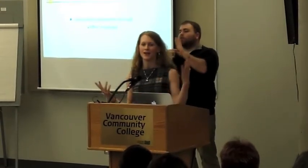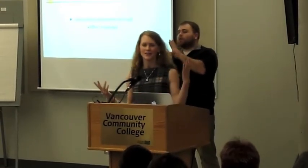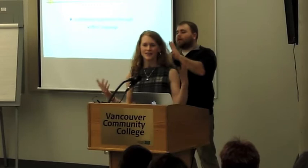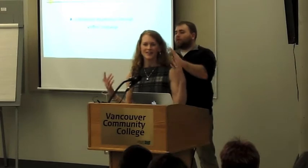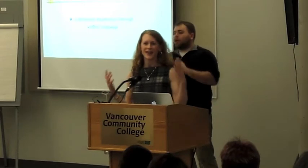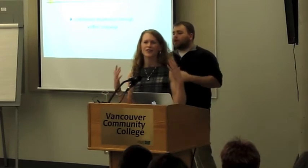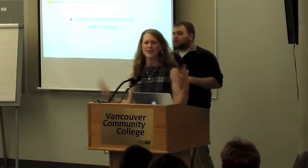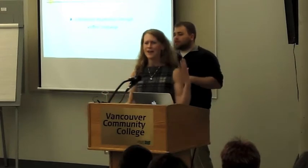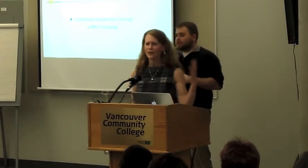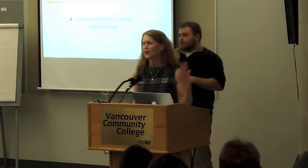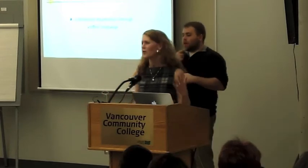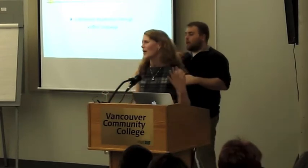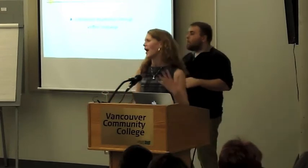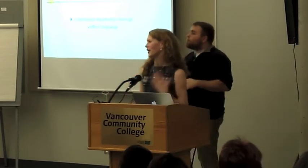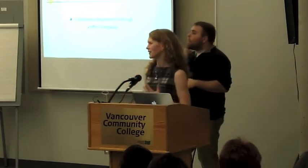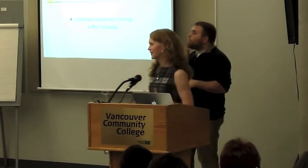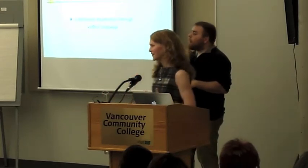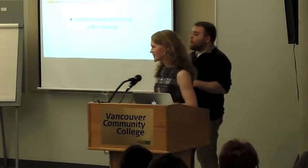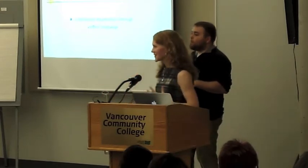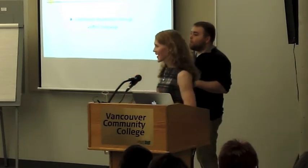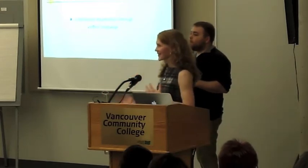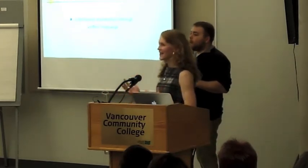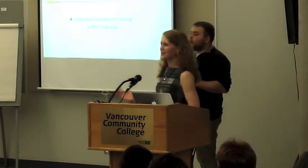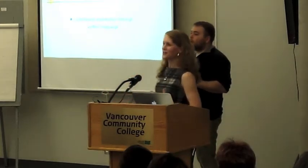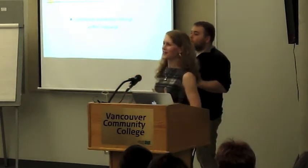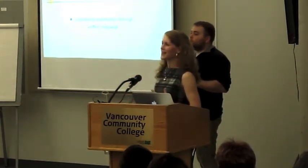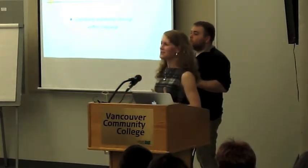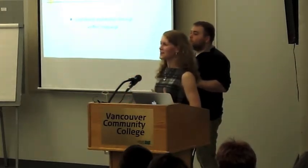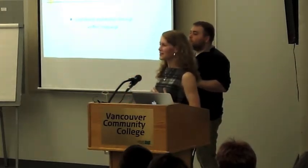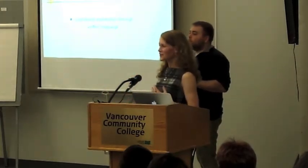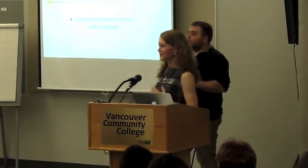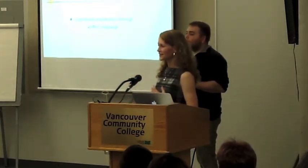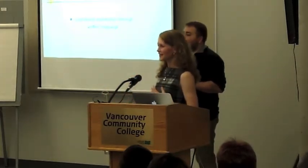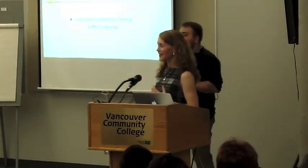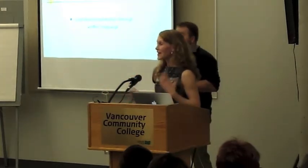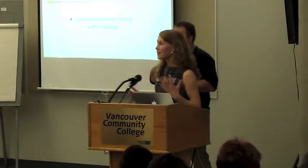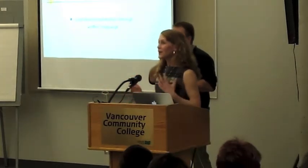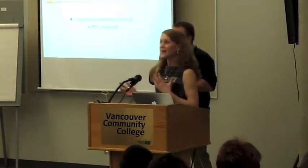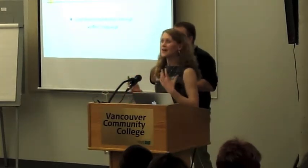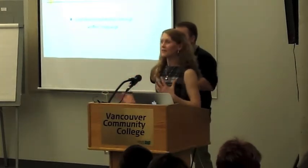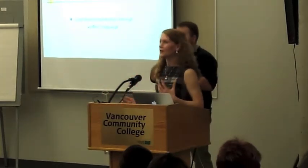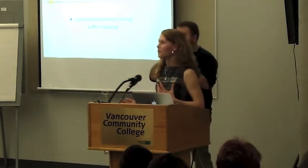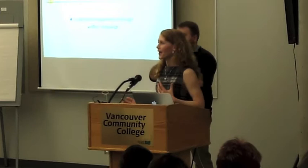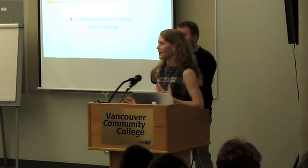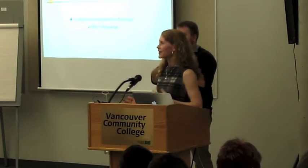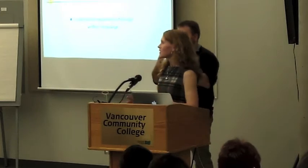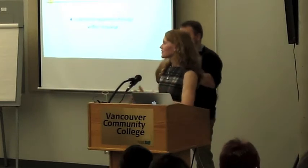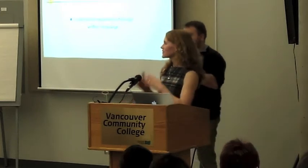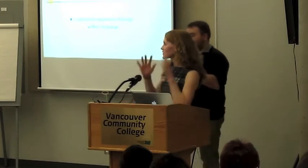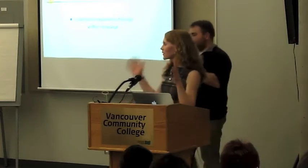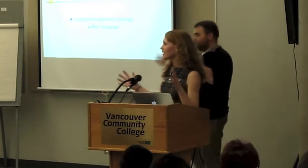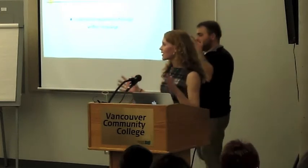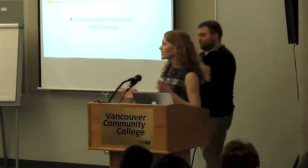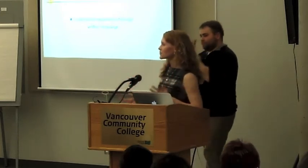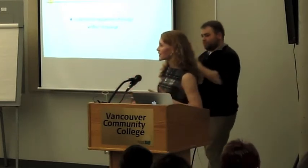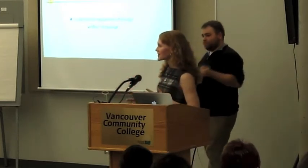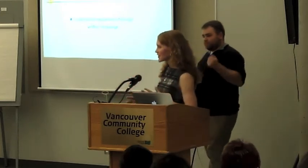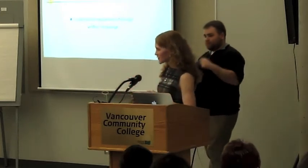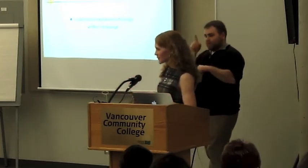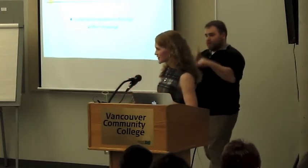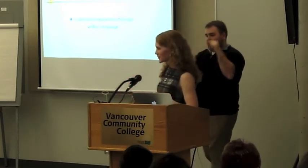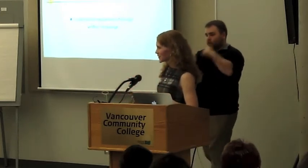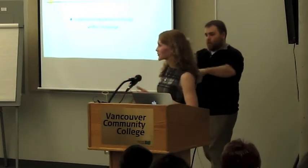say mama that I could never go back to that kind of engagement in the world. We can never go back. Despite how